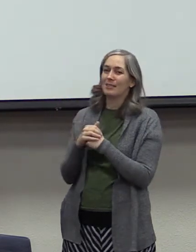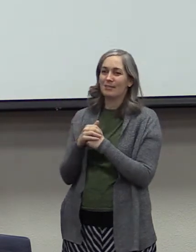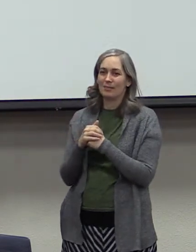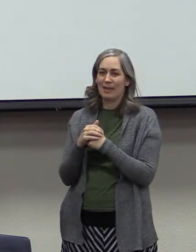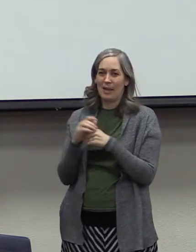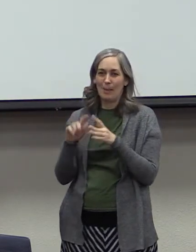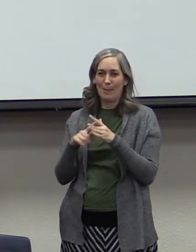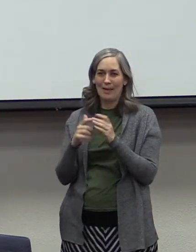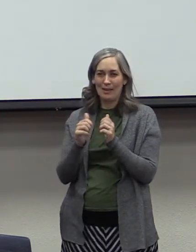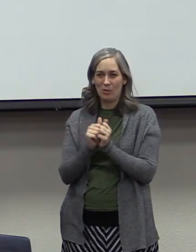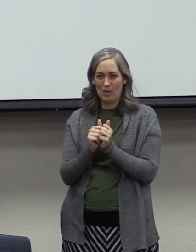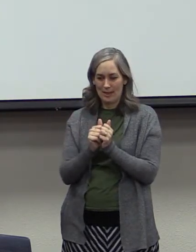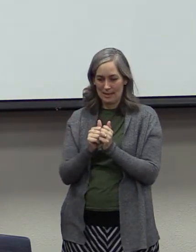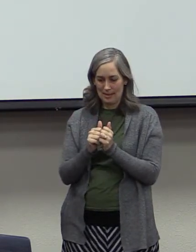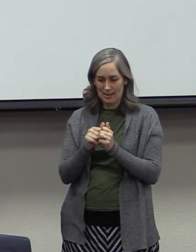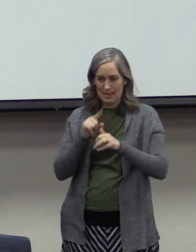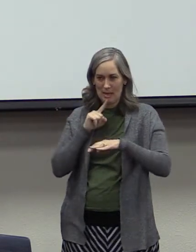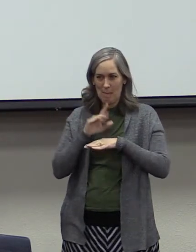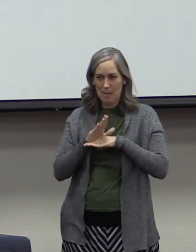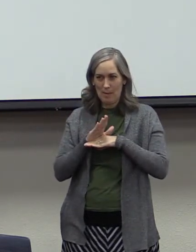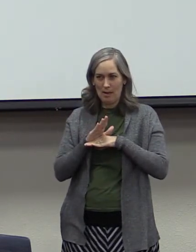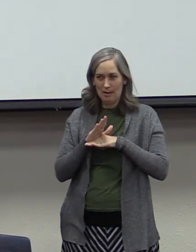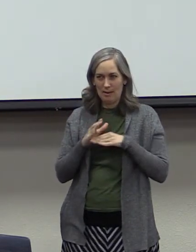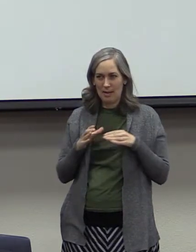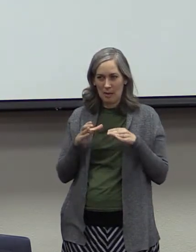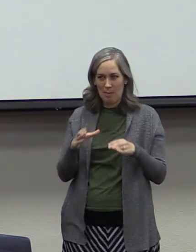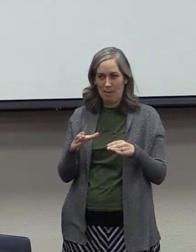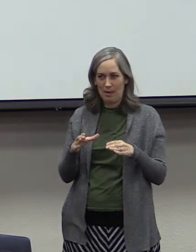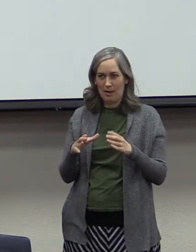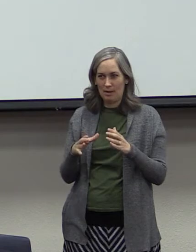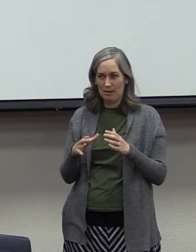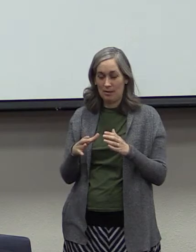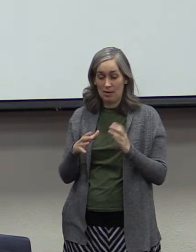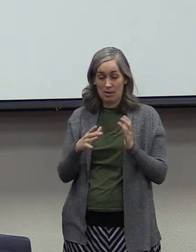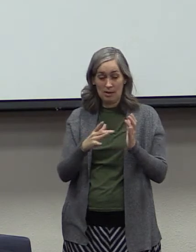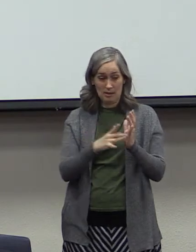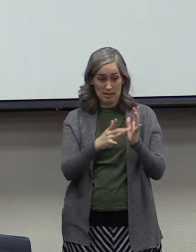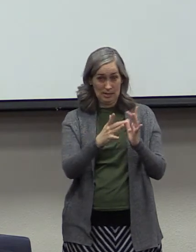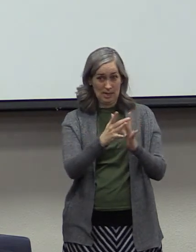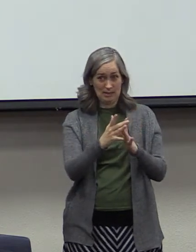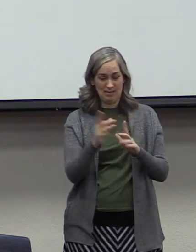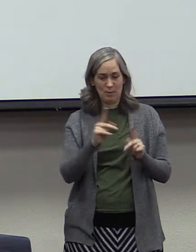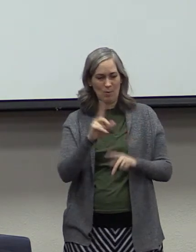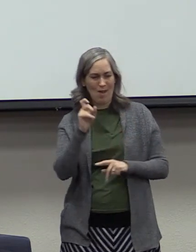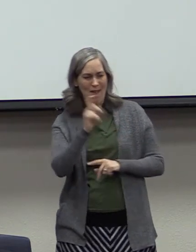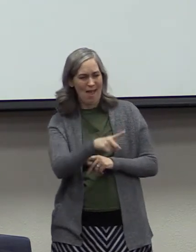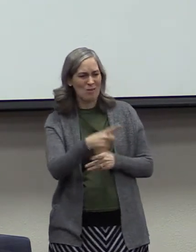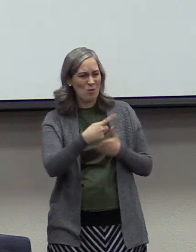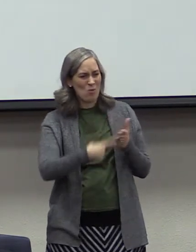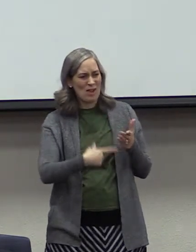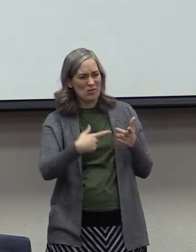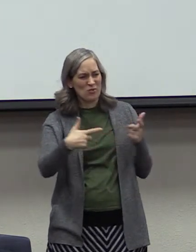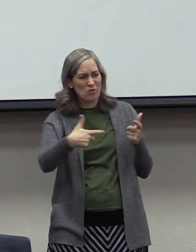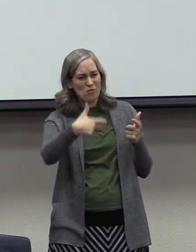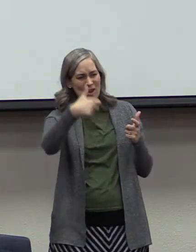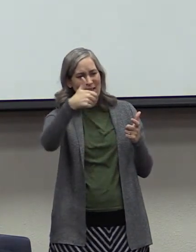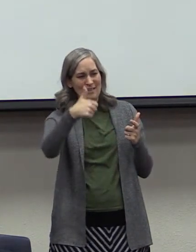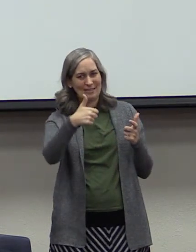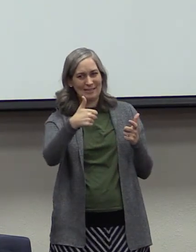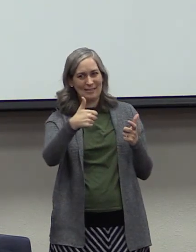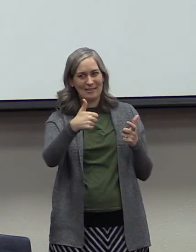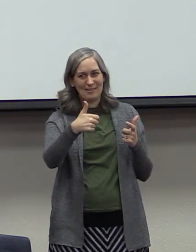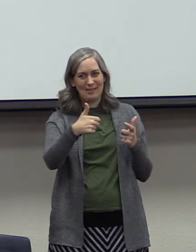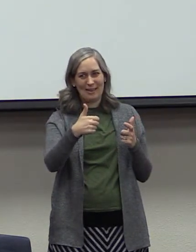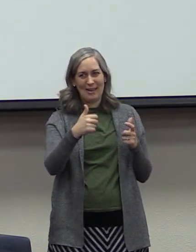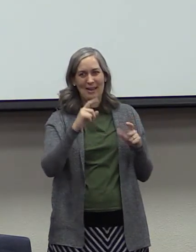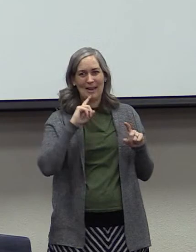our commitment to what Jesus said when asked about the greatest commandments. He said to love the Lord your God with